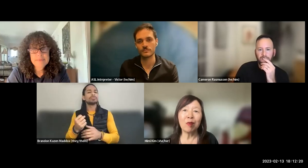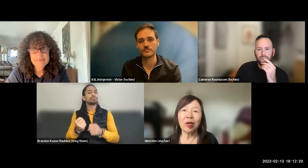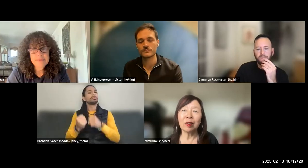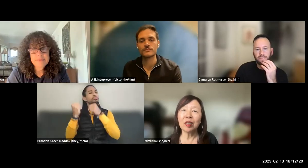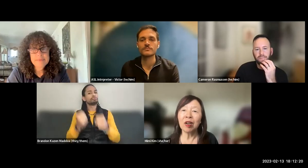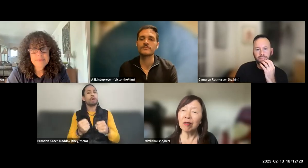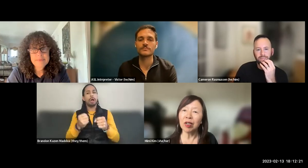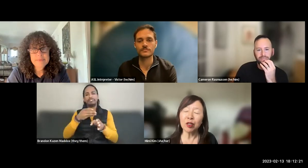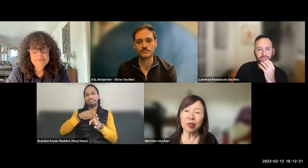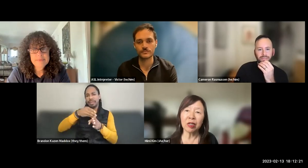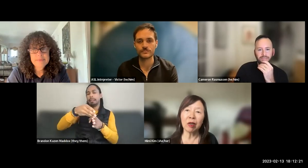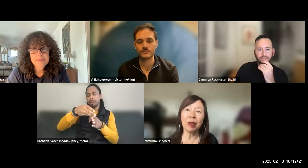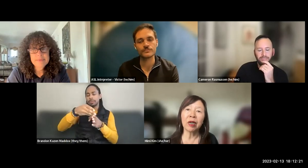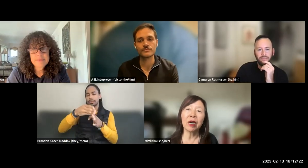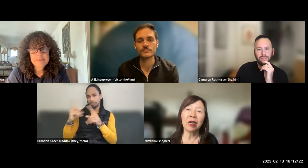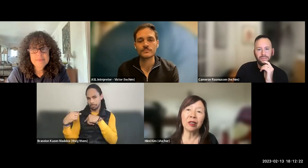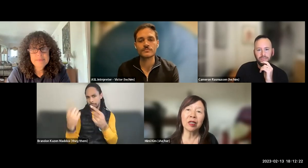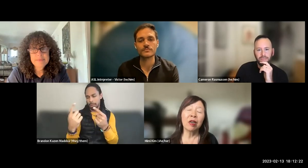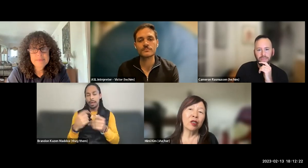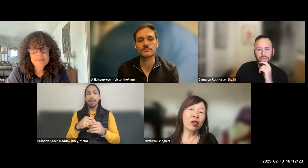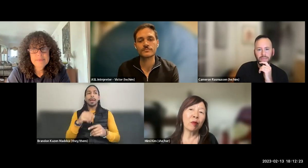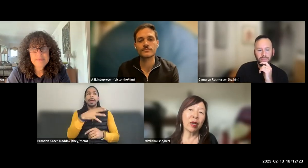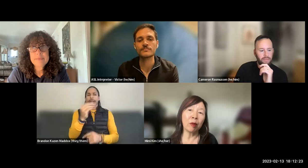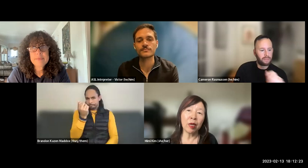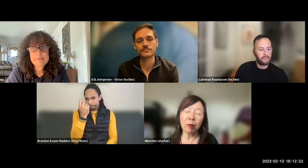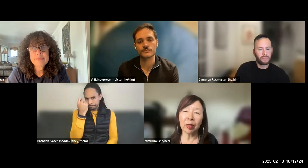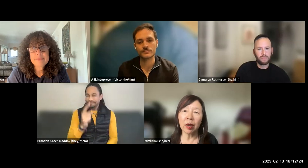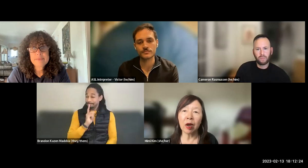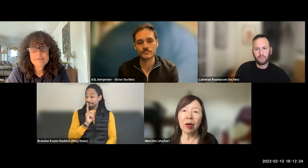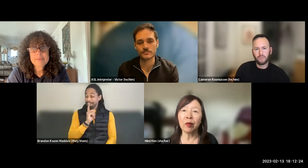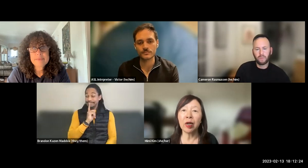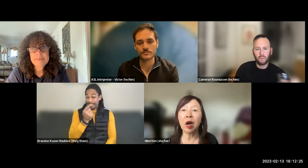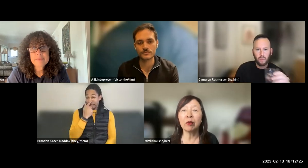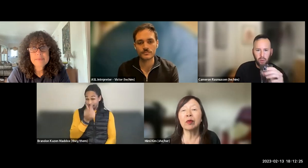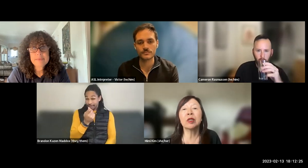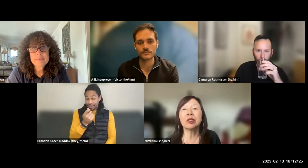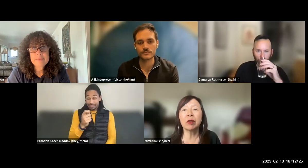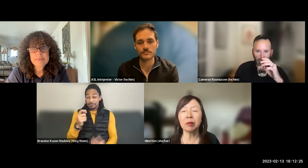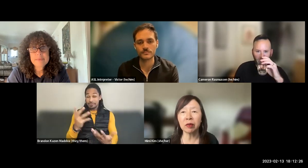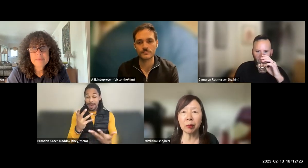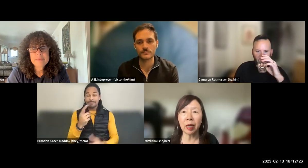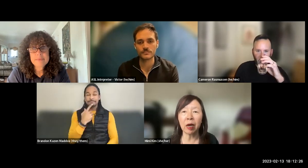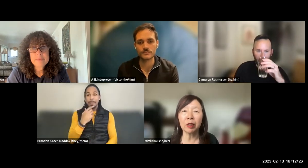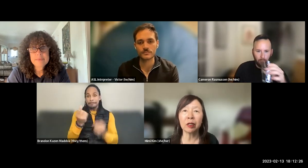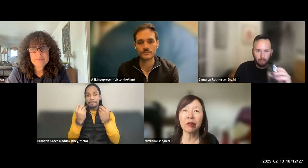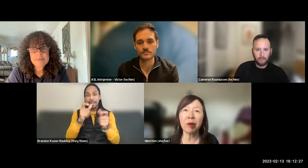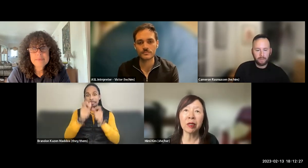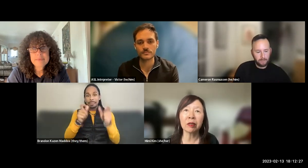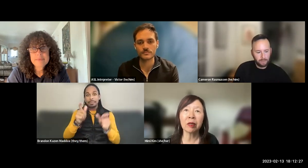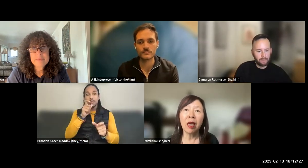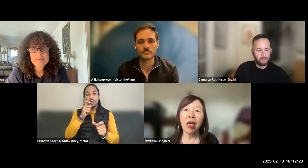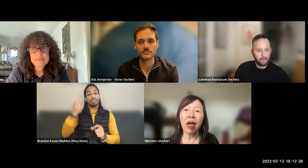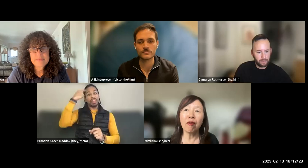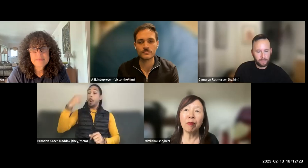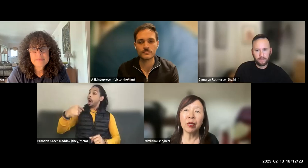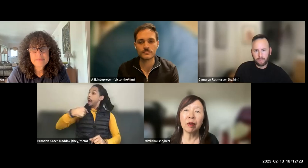that it's kind of interesting because so many people that are now consider themselves to be abolitionist